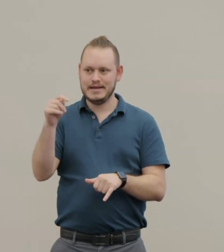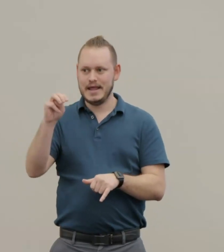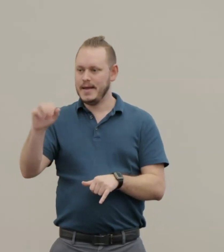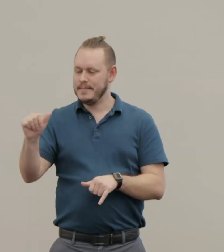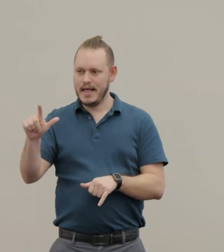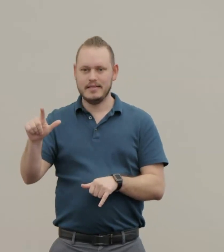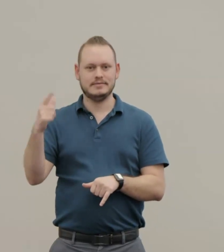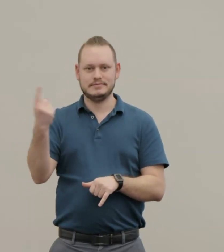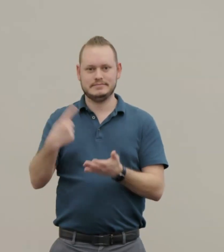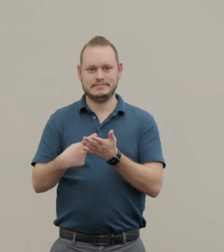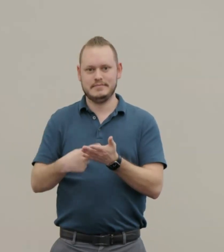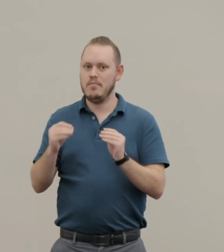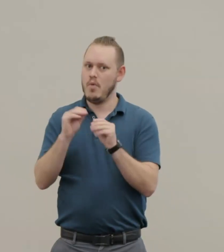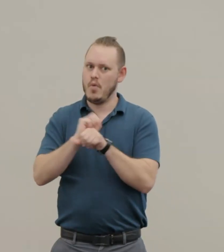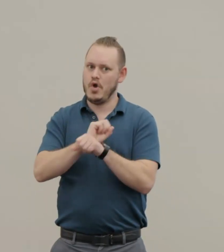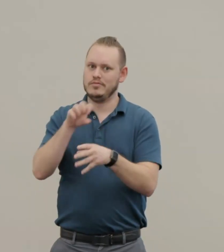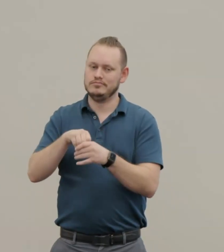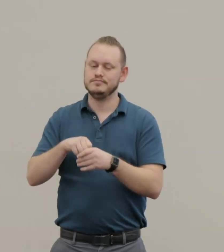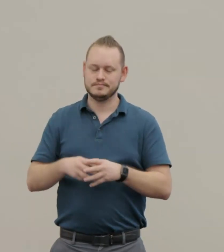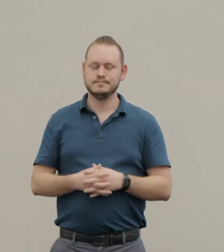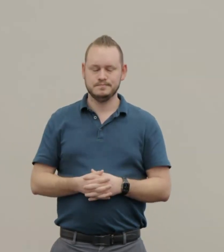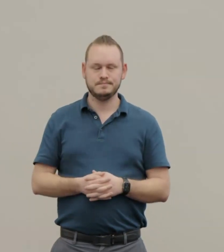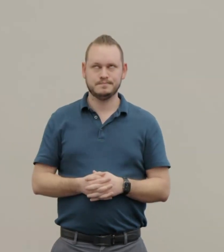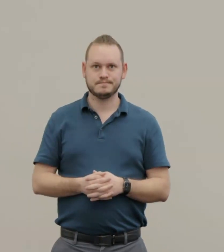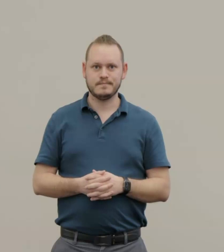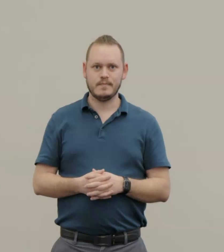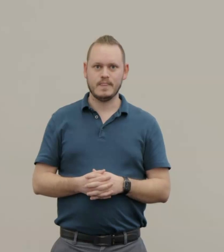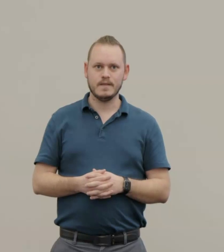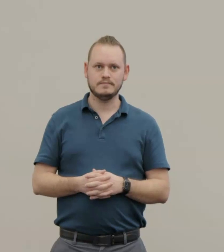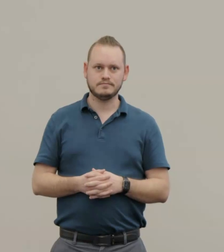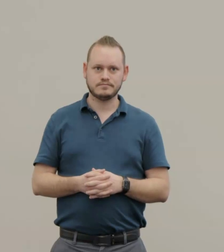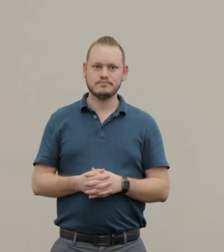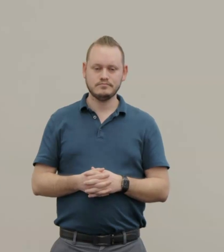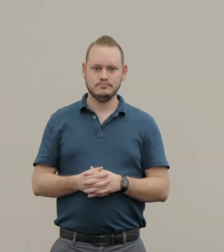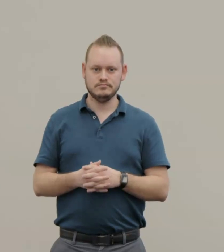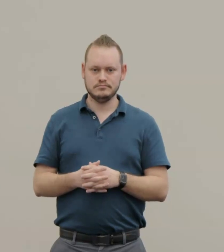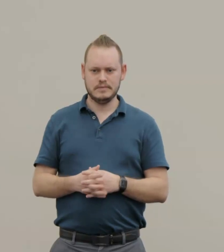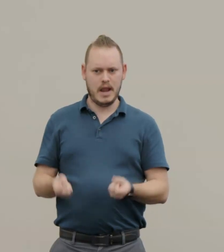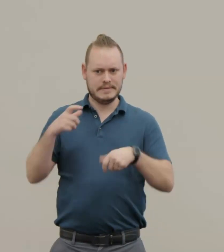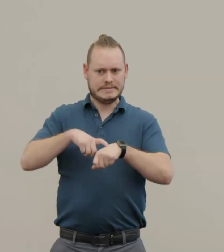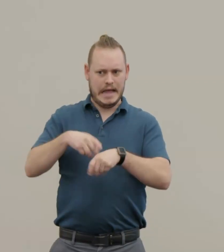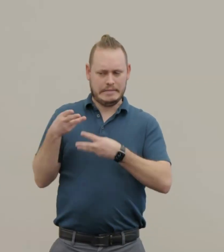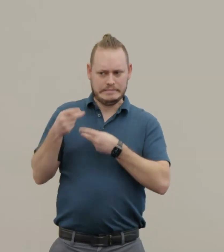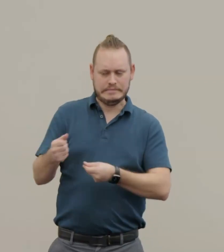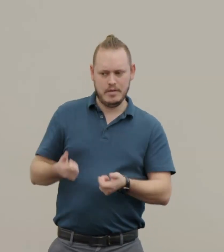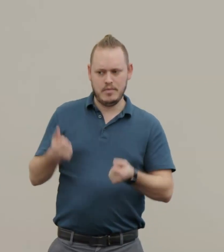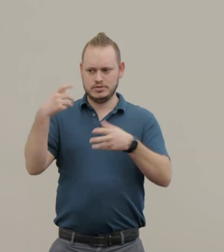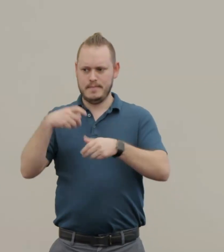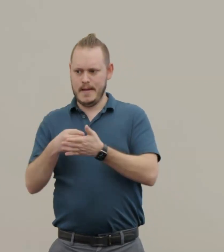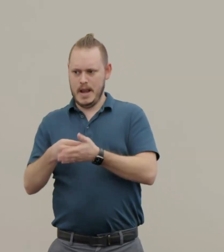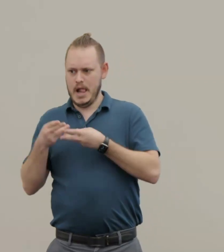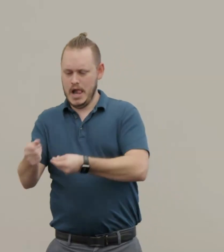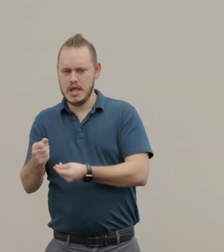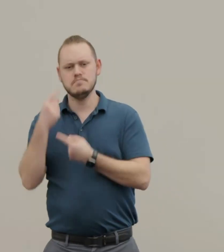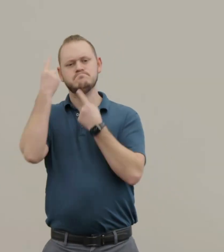sometimes. There's more work involved. So again, prioritize those high. You spent money on it, make it accessible.